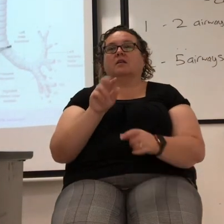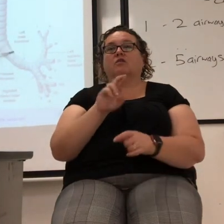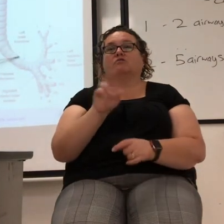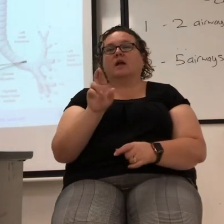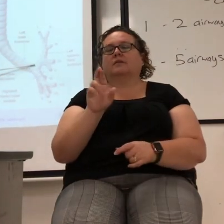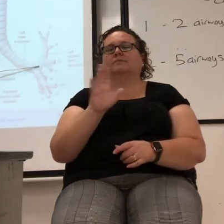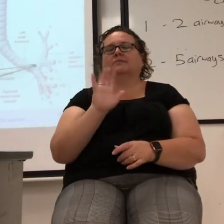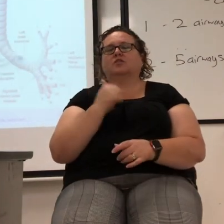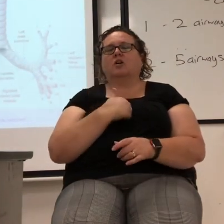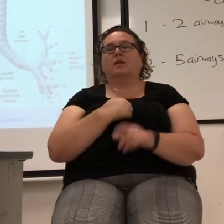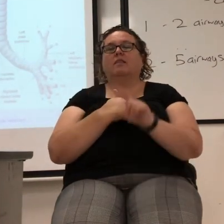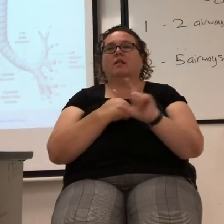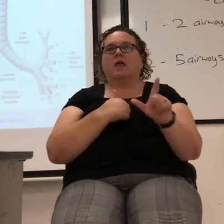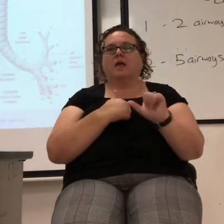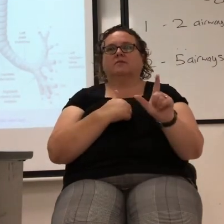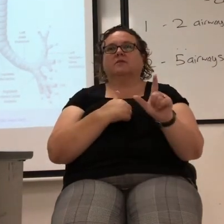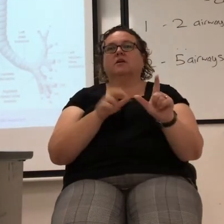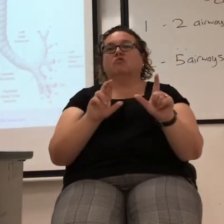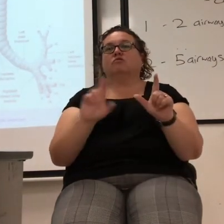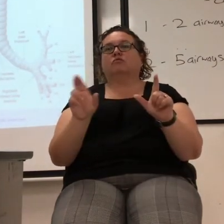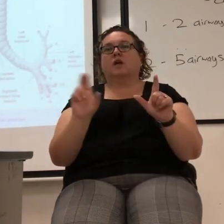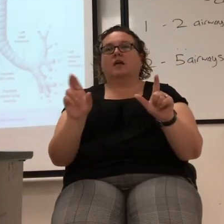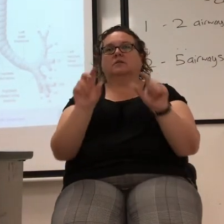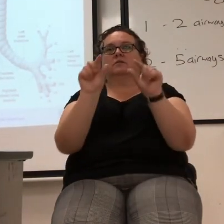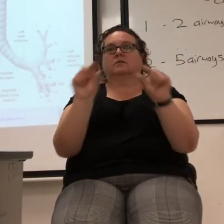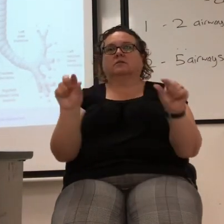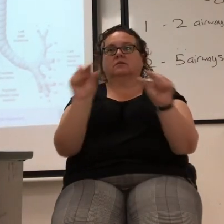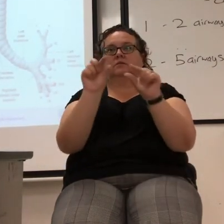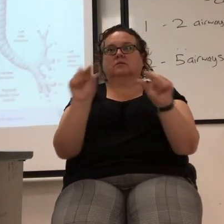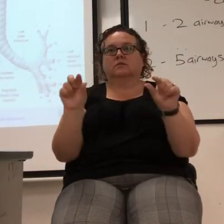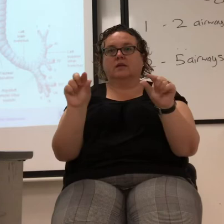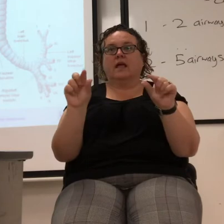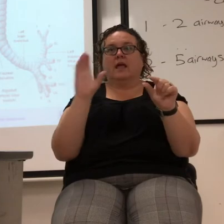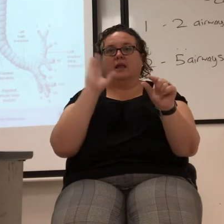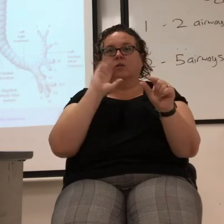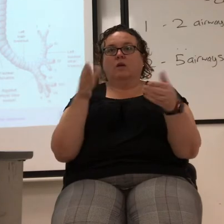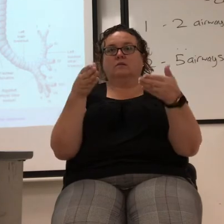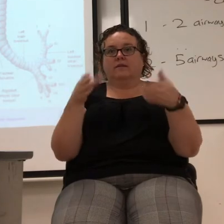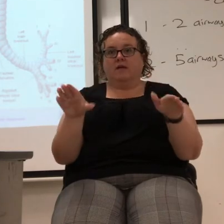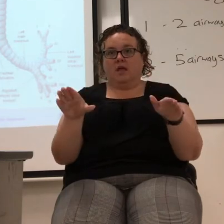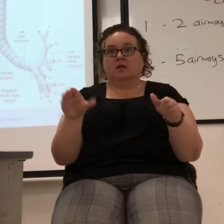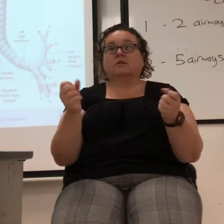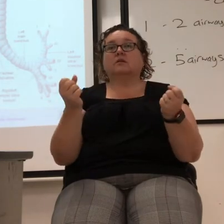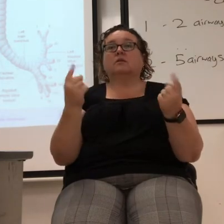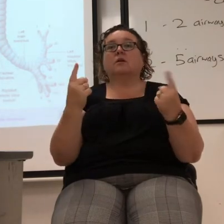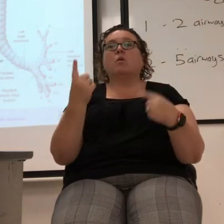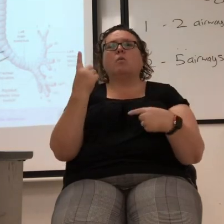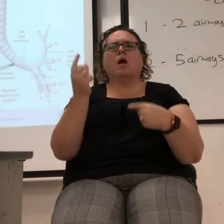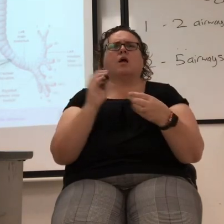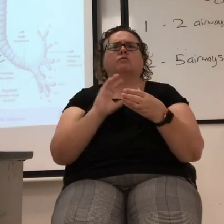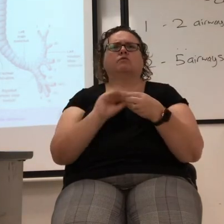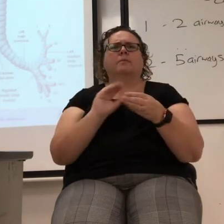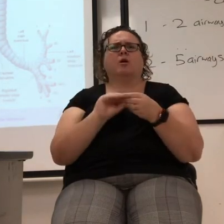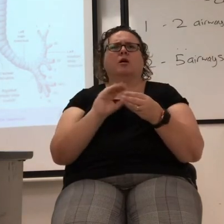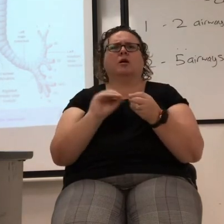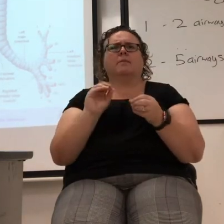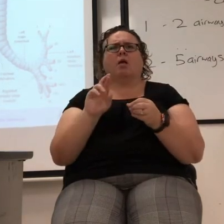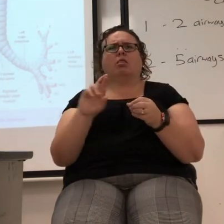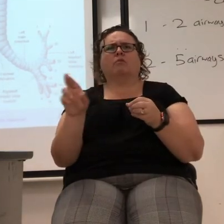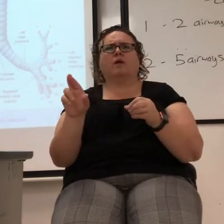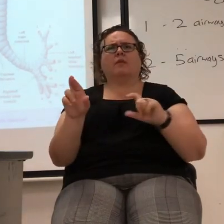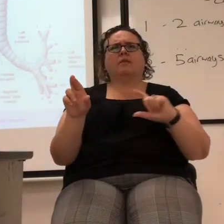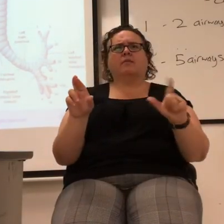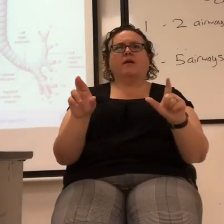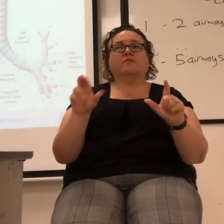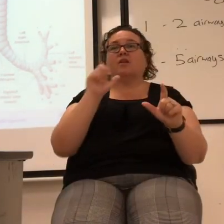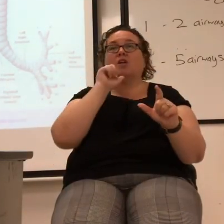here's the left main bronchus, here's the right main bronchus, and it's gonna divide. One remark about the right and the left, they're